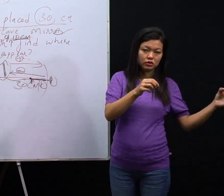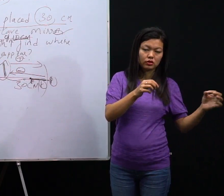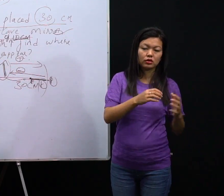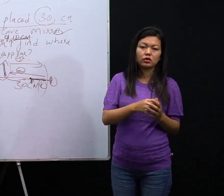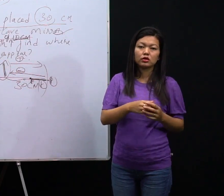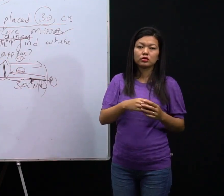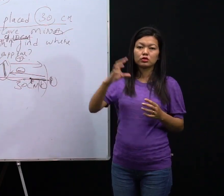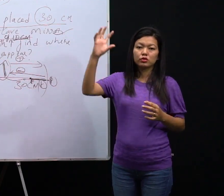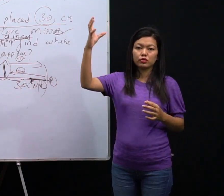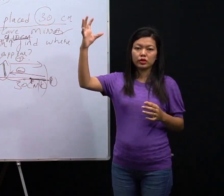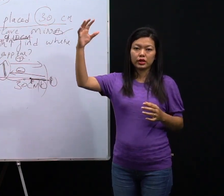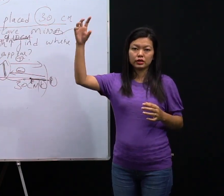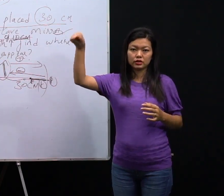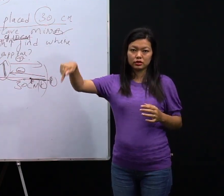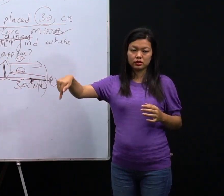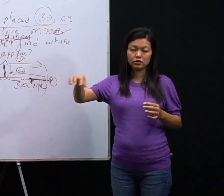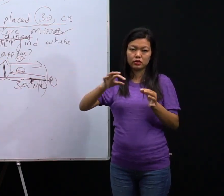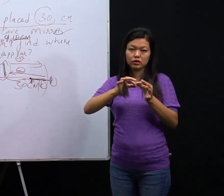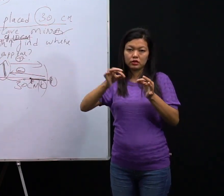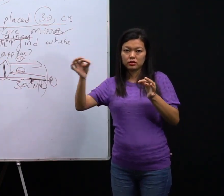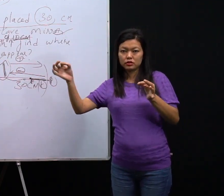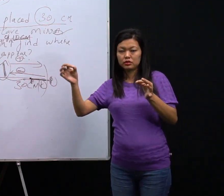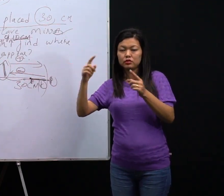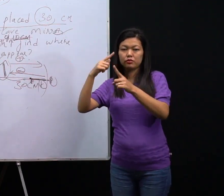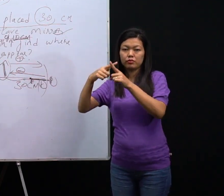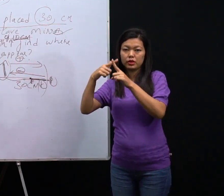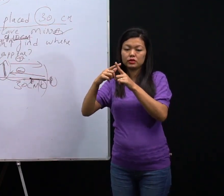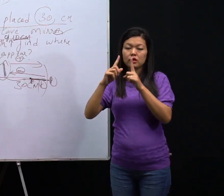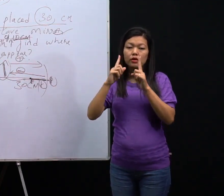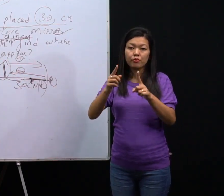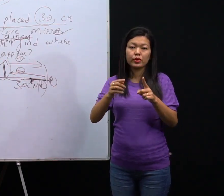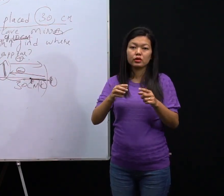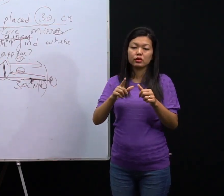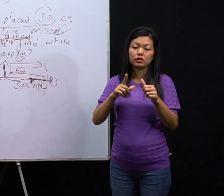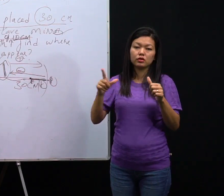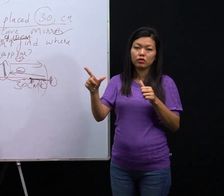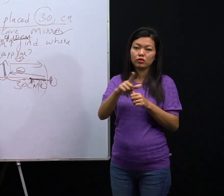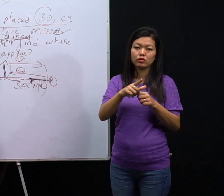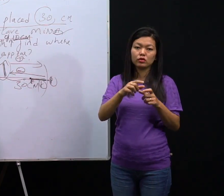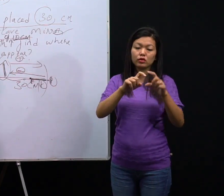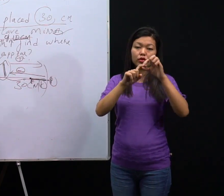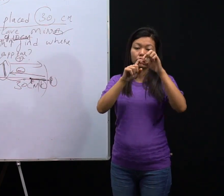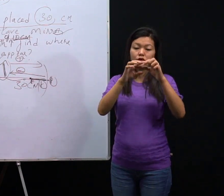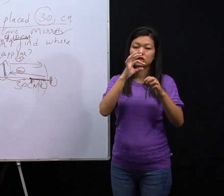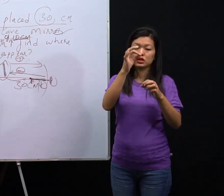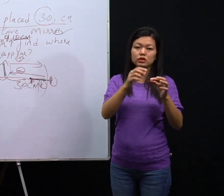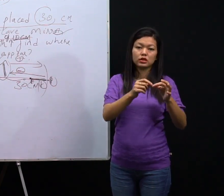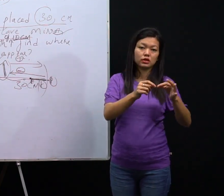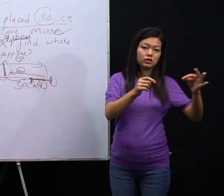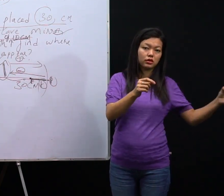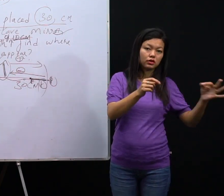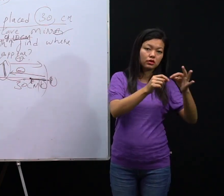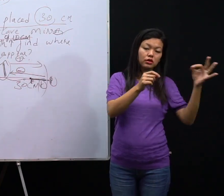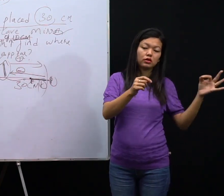the direction of light, where we are applying minus here. Clear? Now that means V is not given,